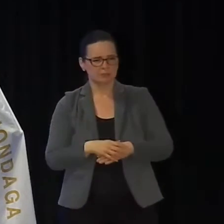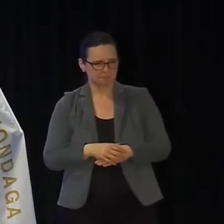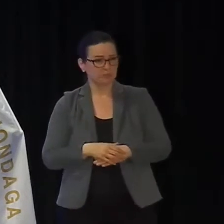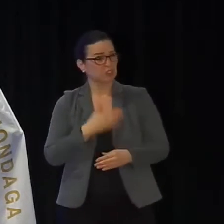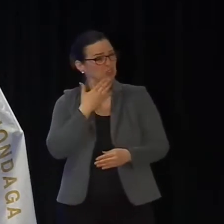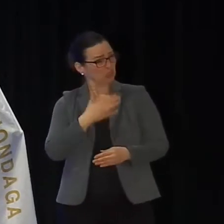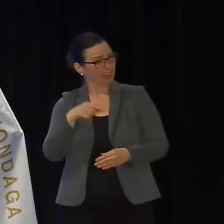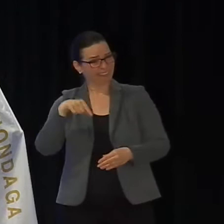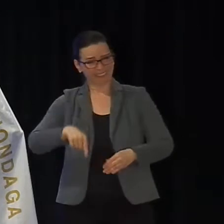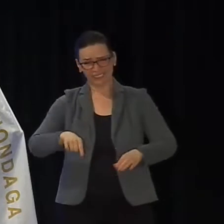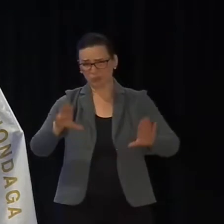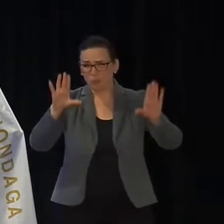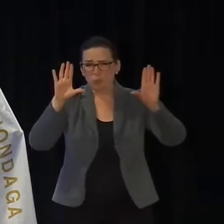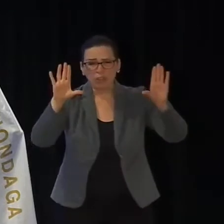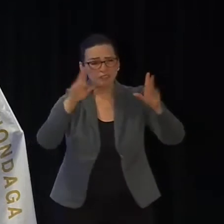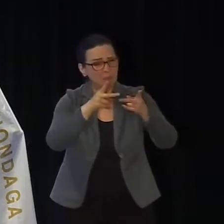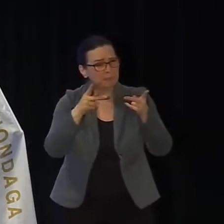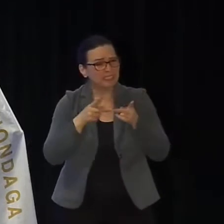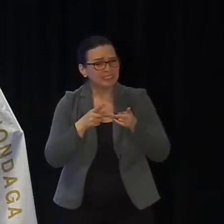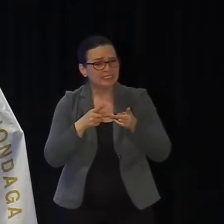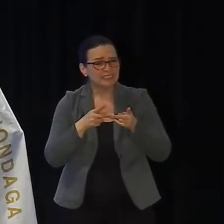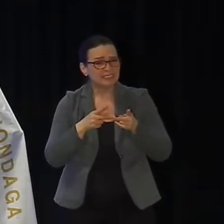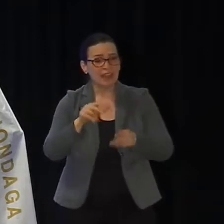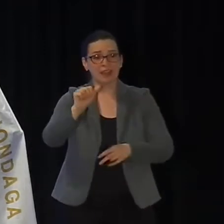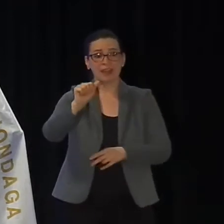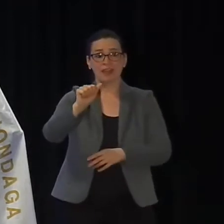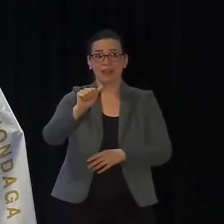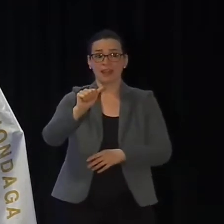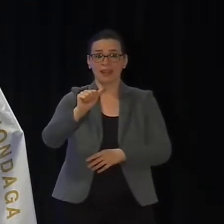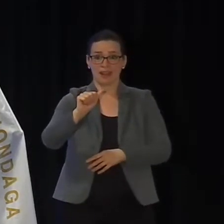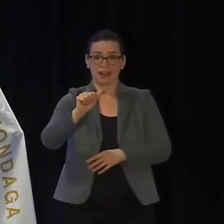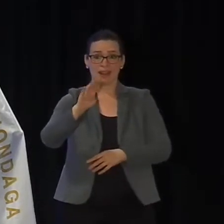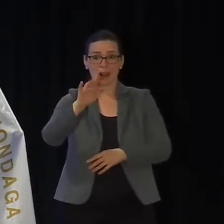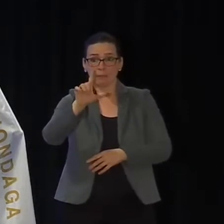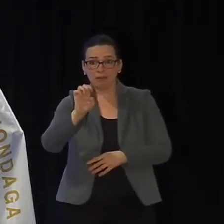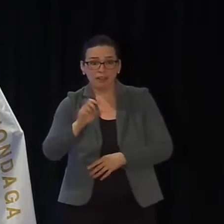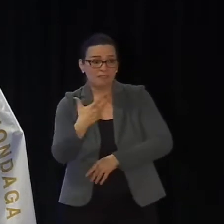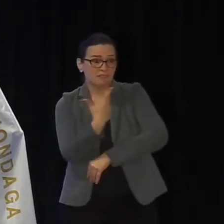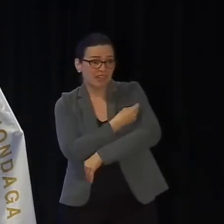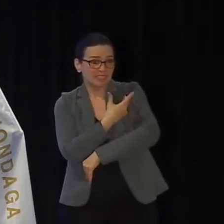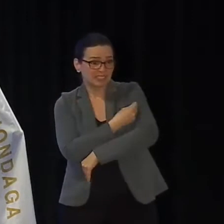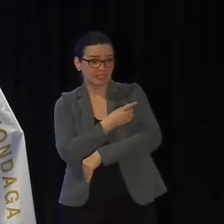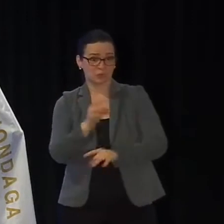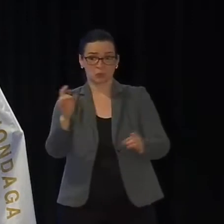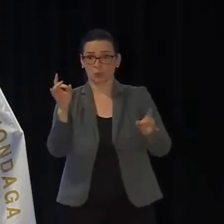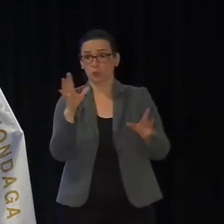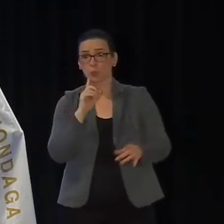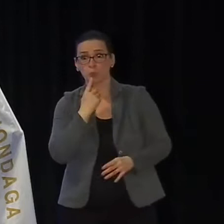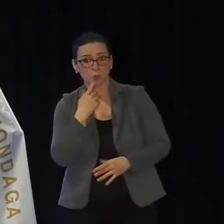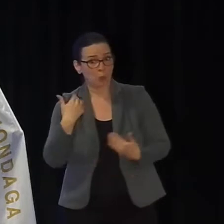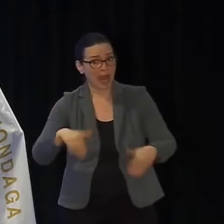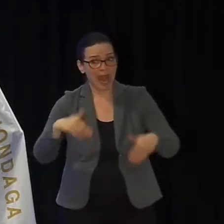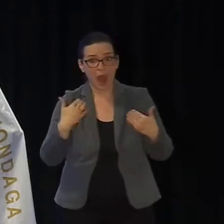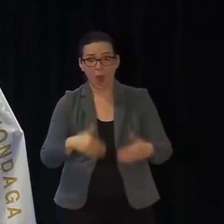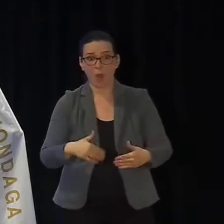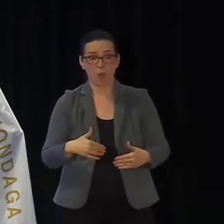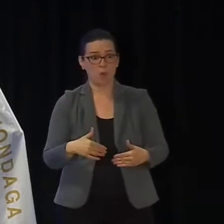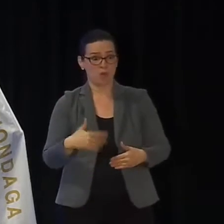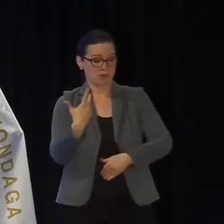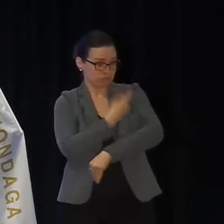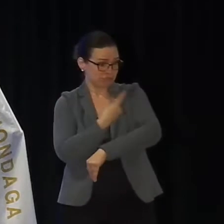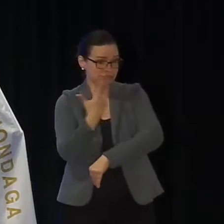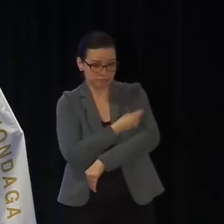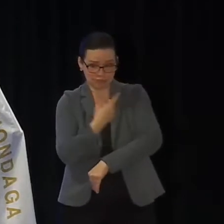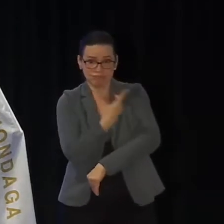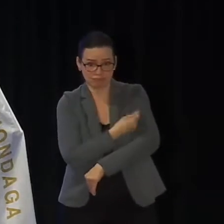good spot to be doing this in April, and I'm excited. Hopefully, we'll get through all the willing members of the community, the adult population, in April,